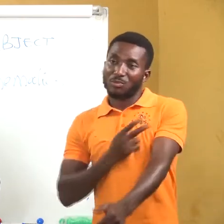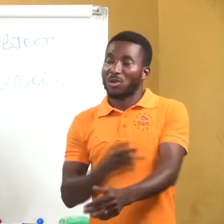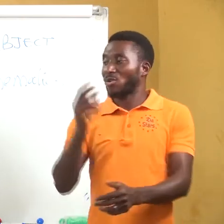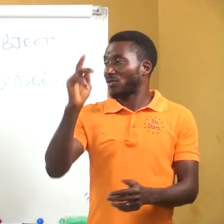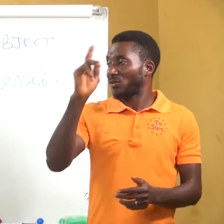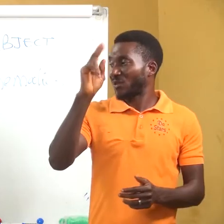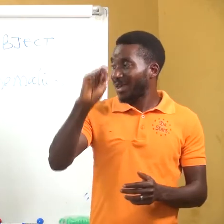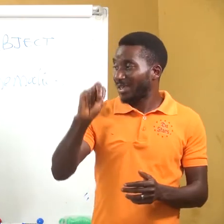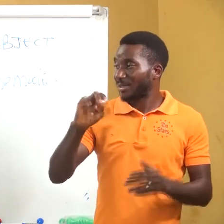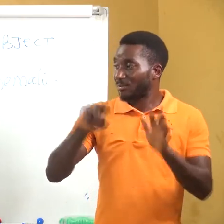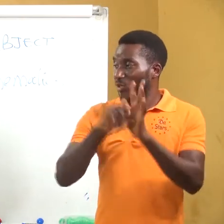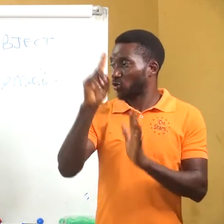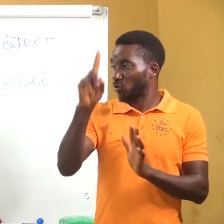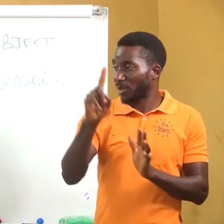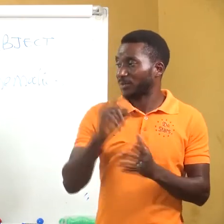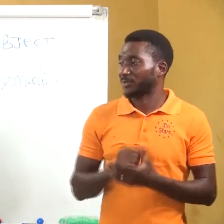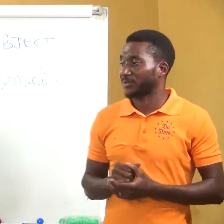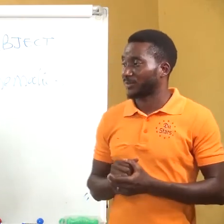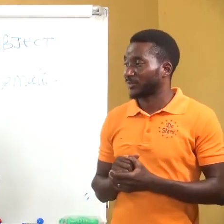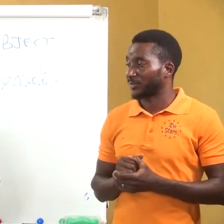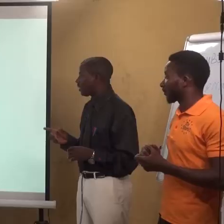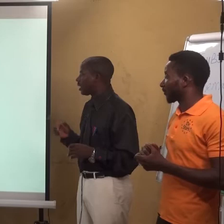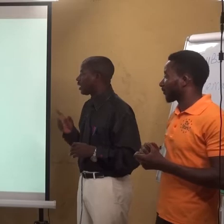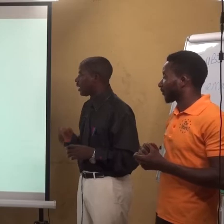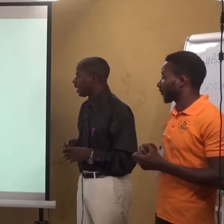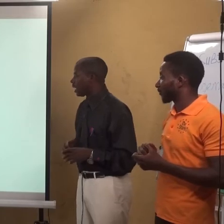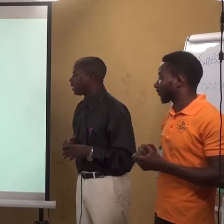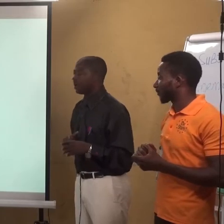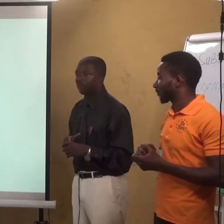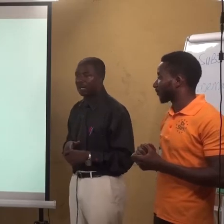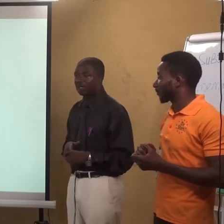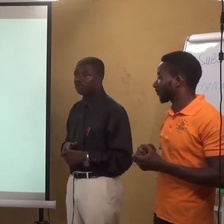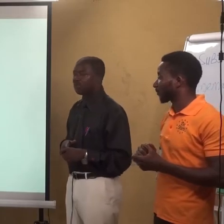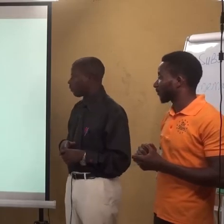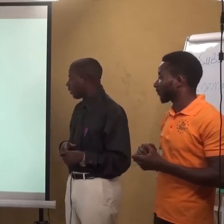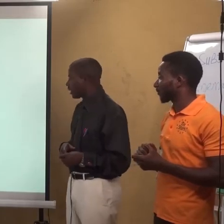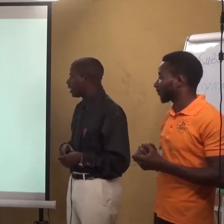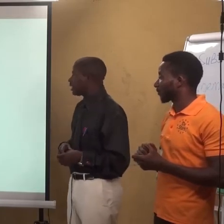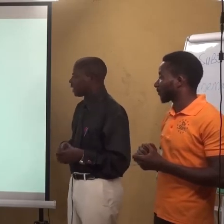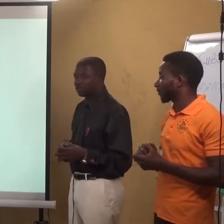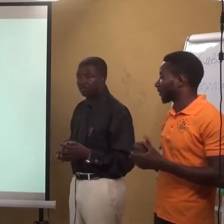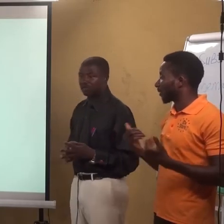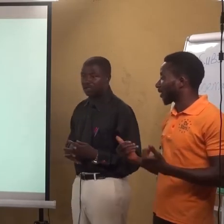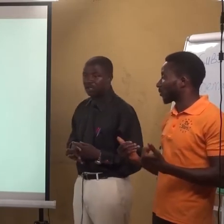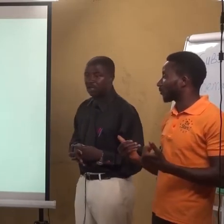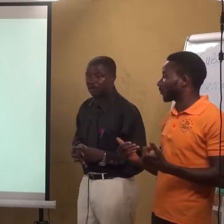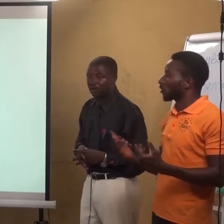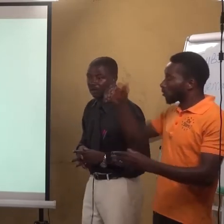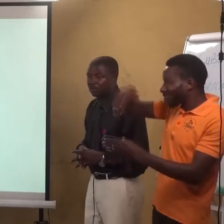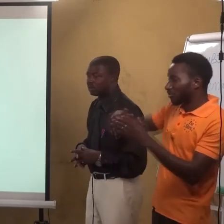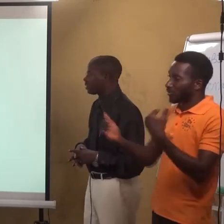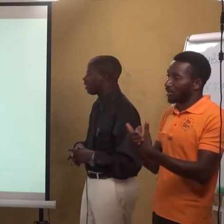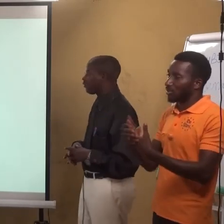1. Tn equals to AR raised to power n minus 1. Now substituting